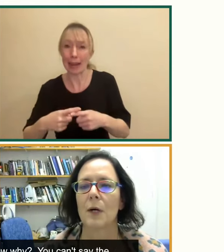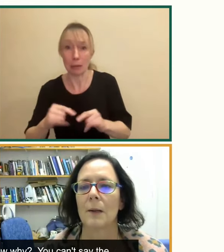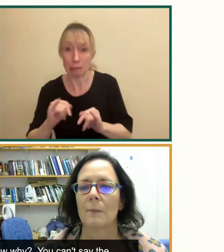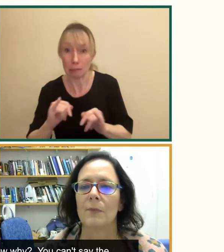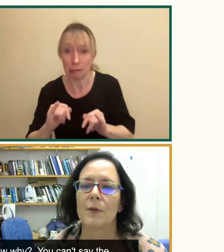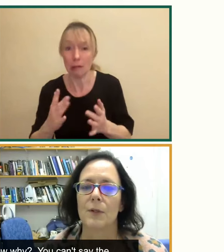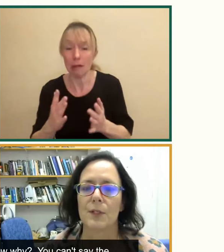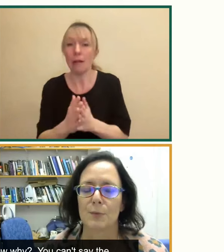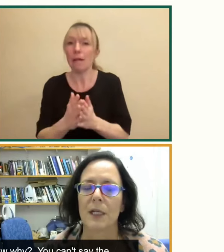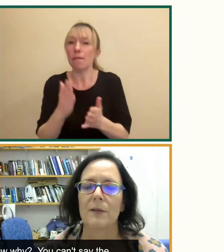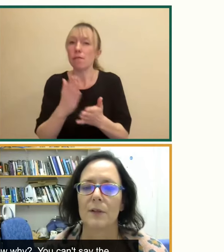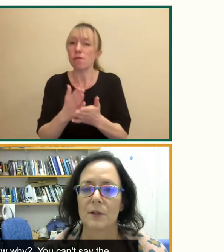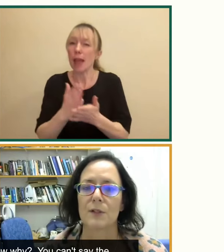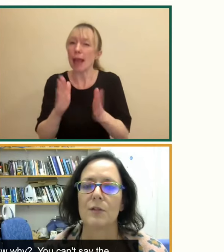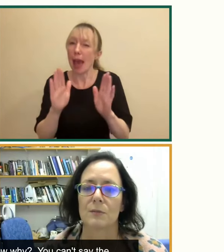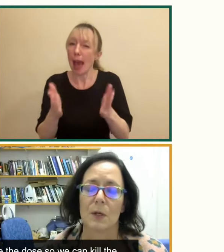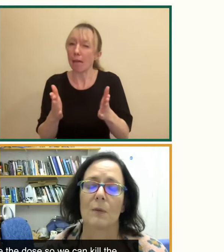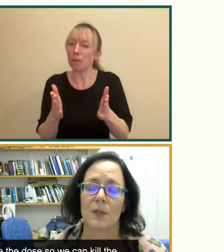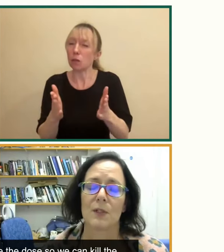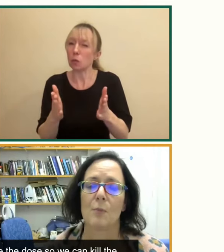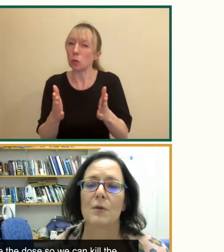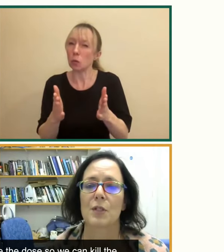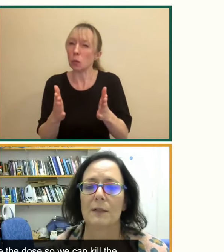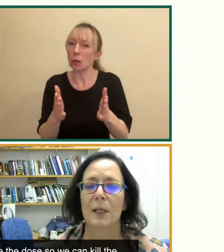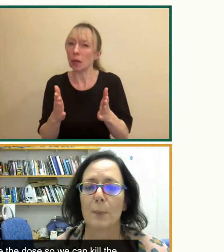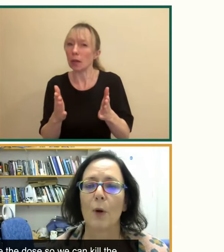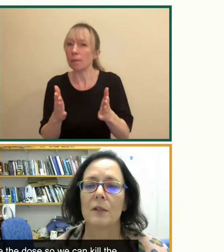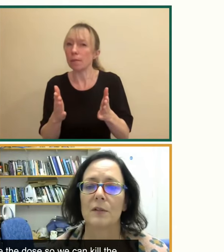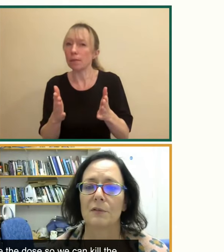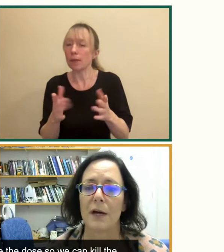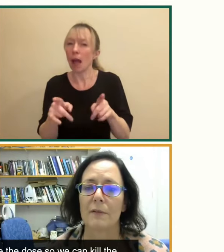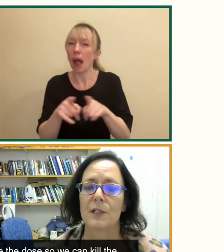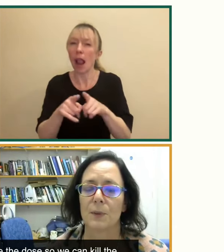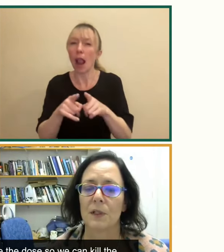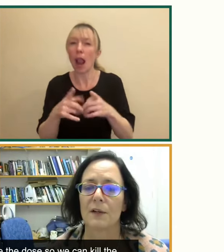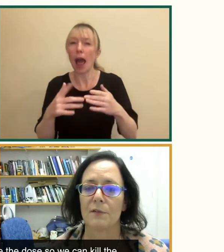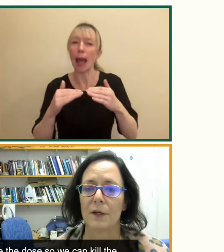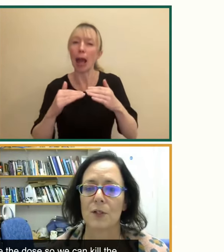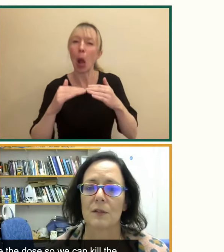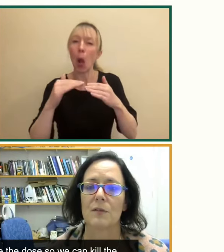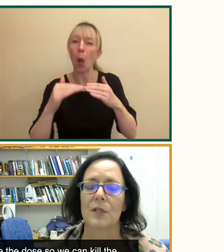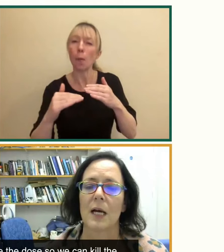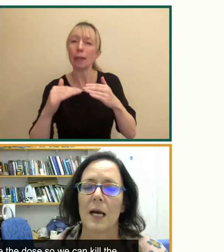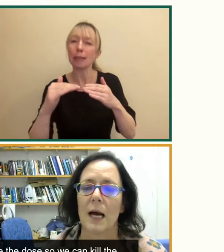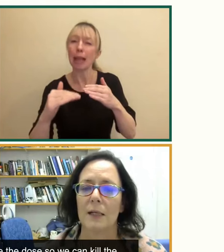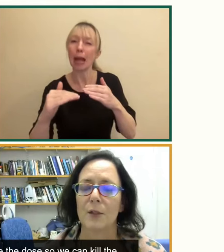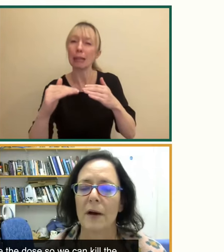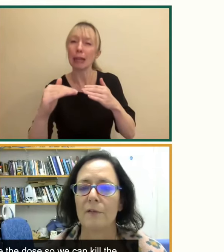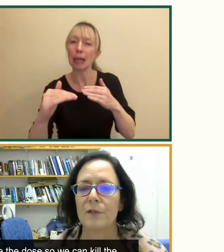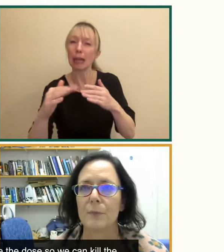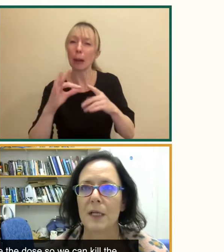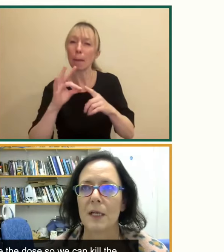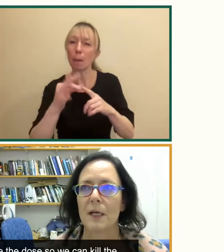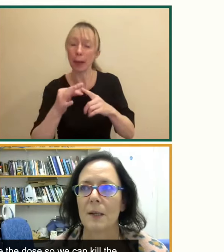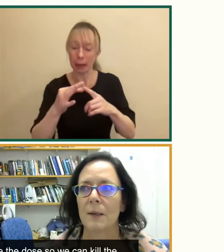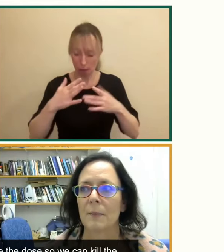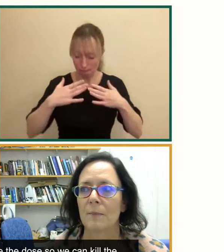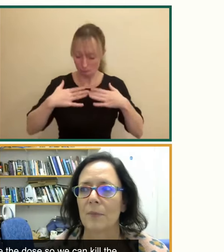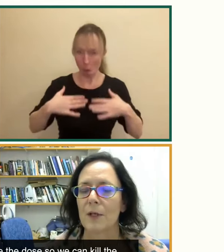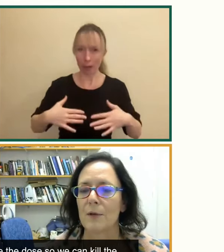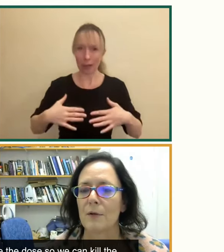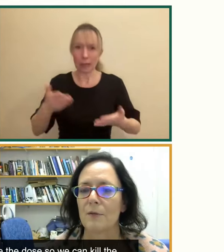tethered to this really, this homeostatic point of various bodily functions. And you have to